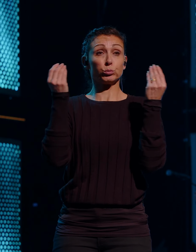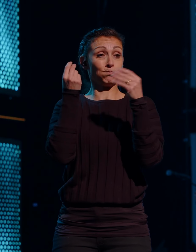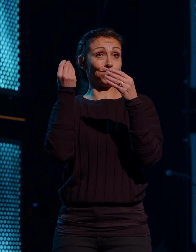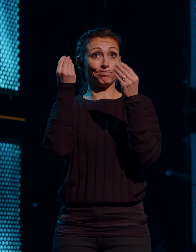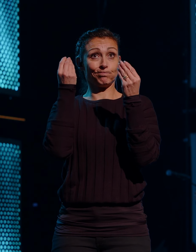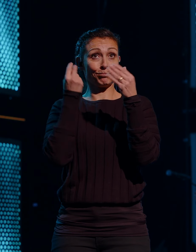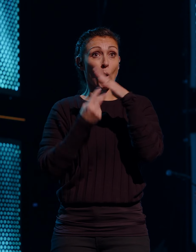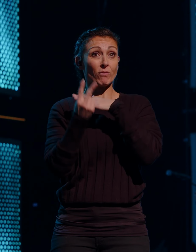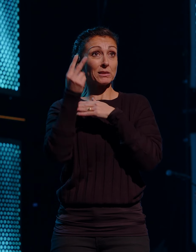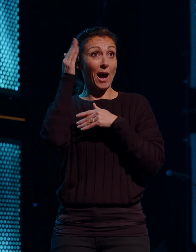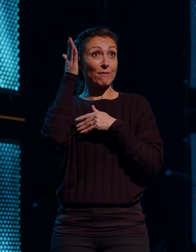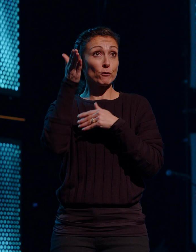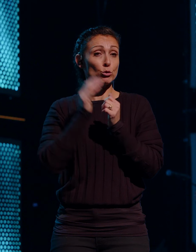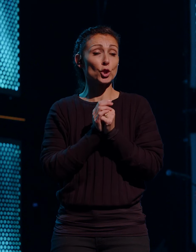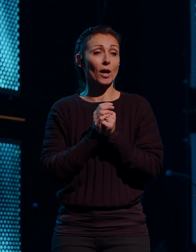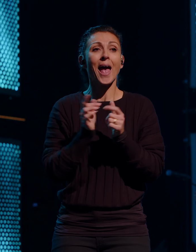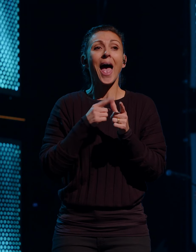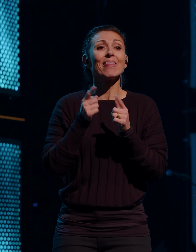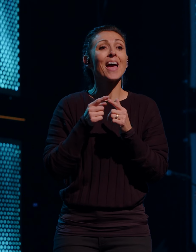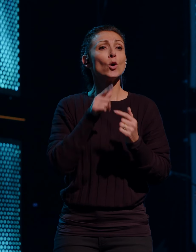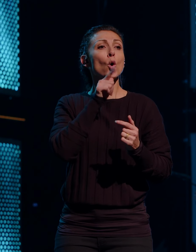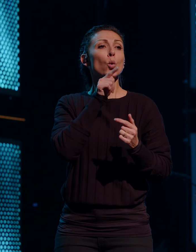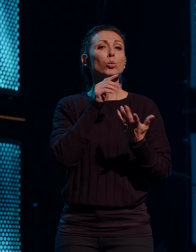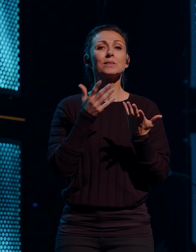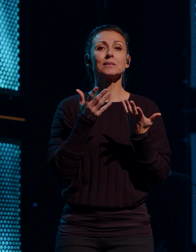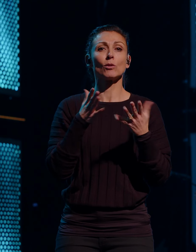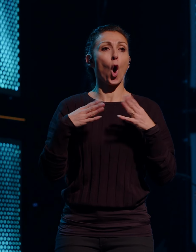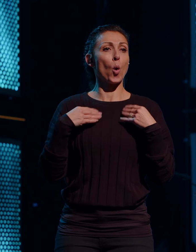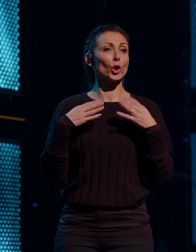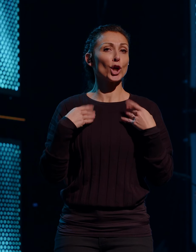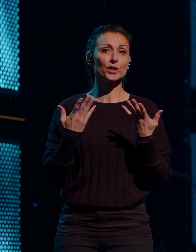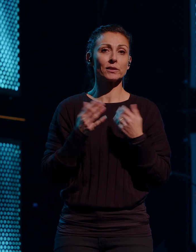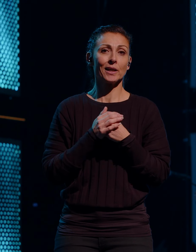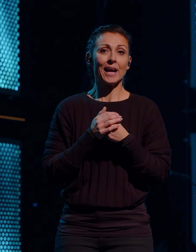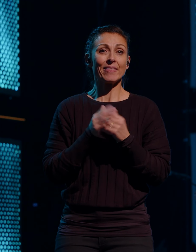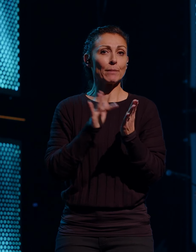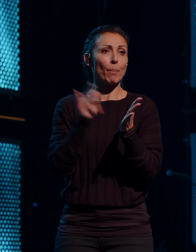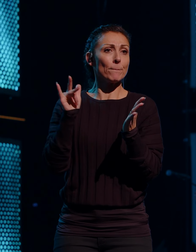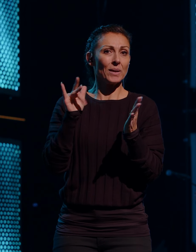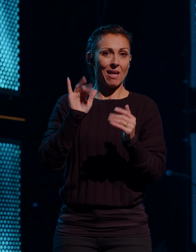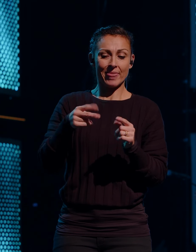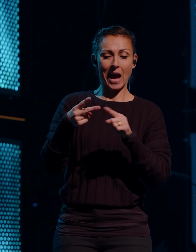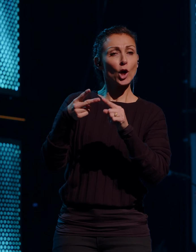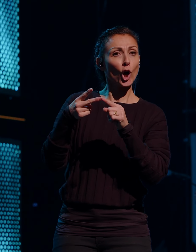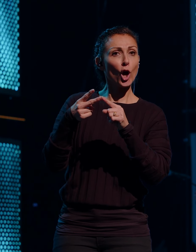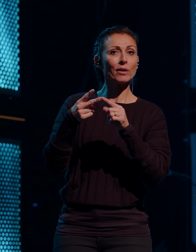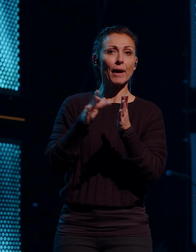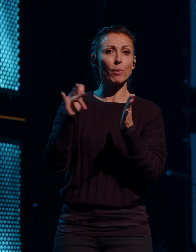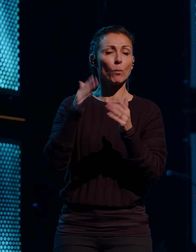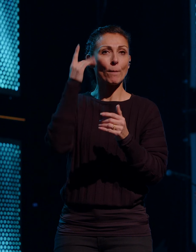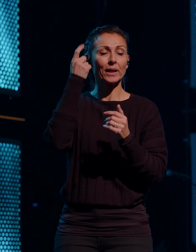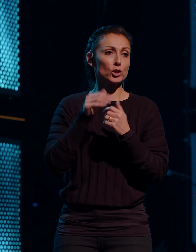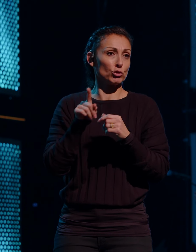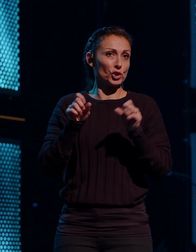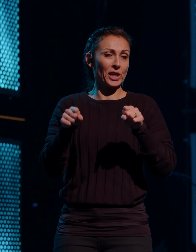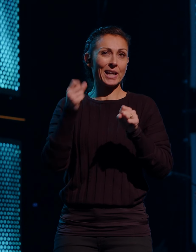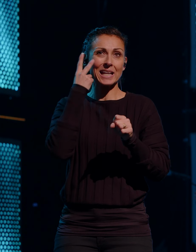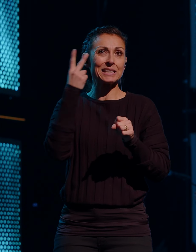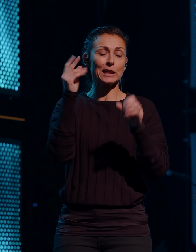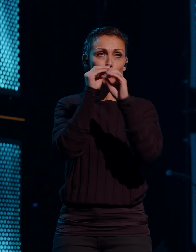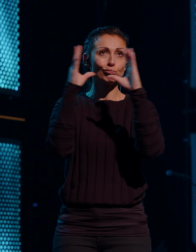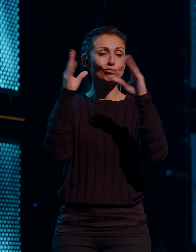money. They're taking advantage of her. So she's going around and she's yelling because she can see what's